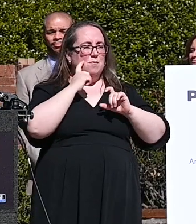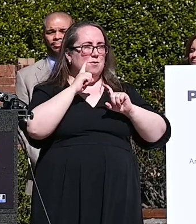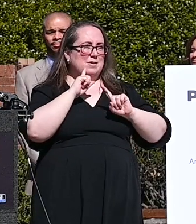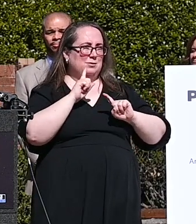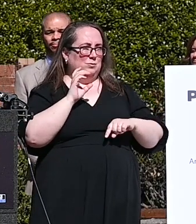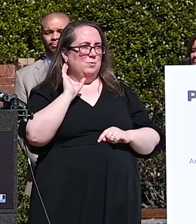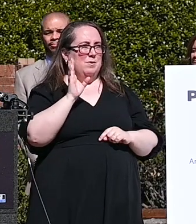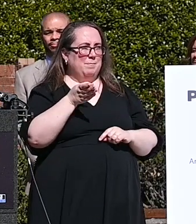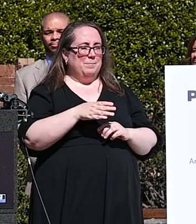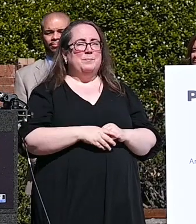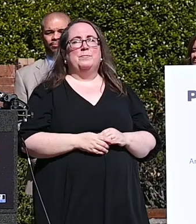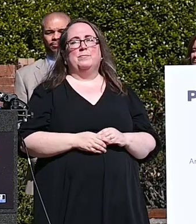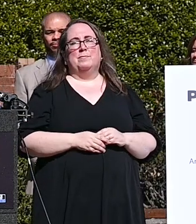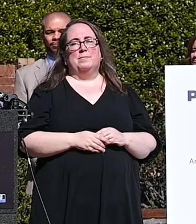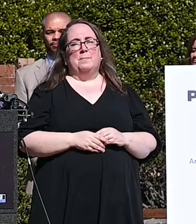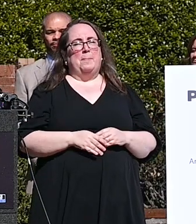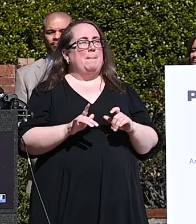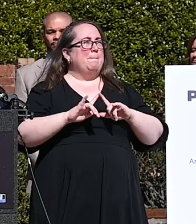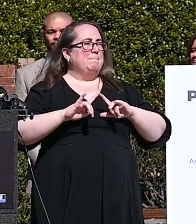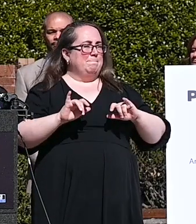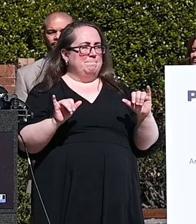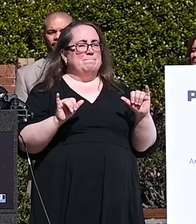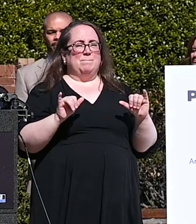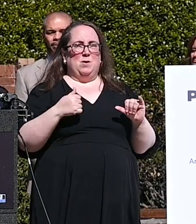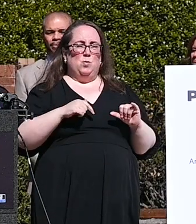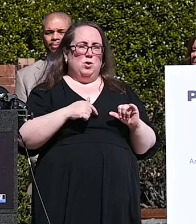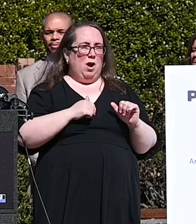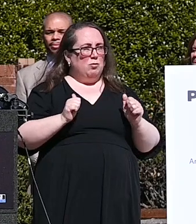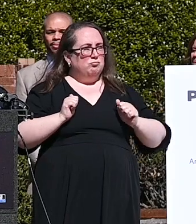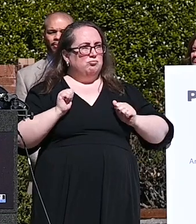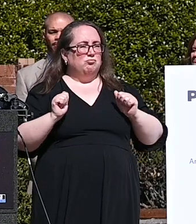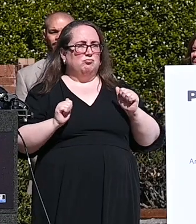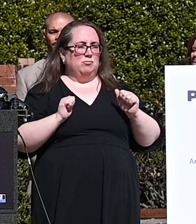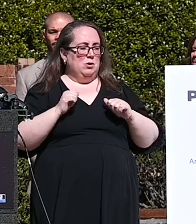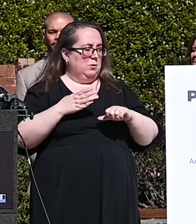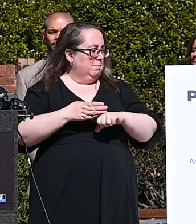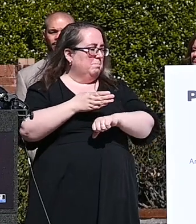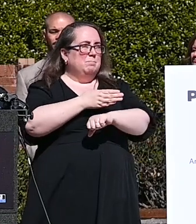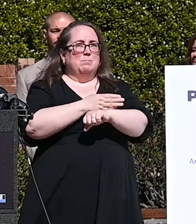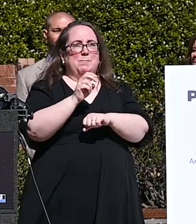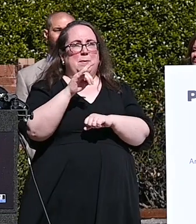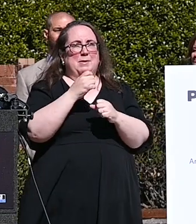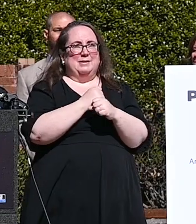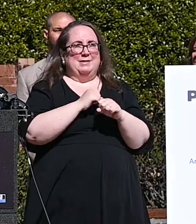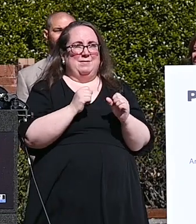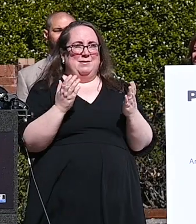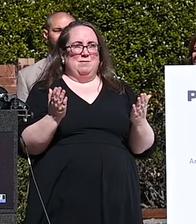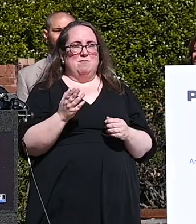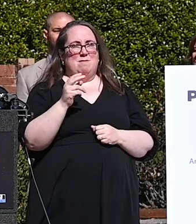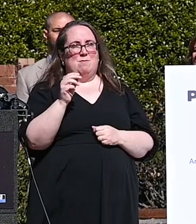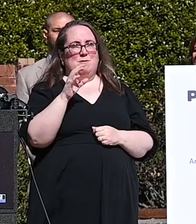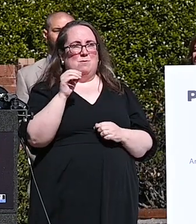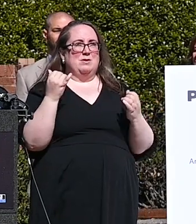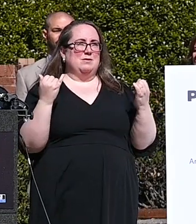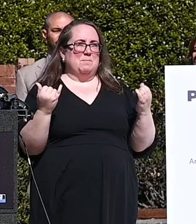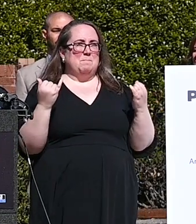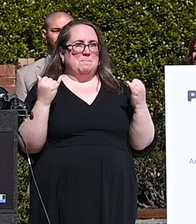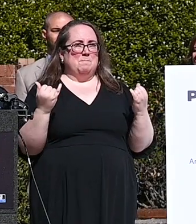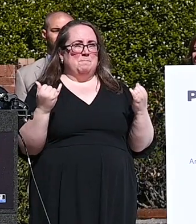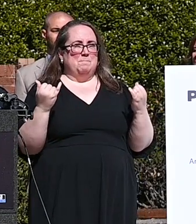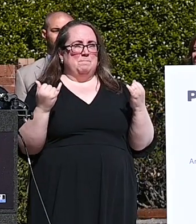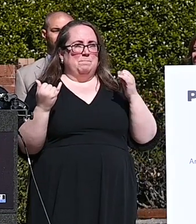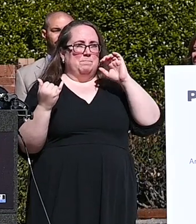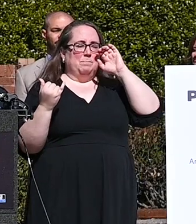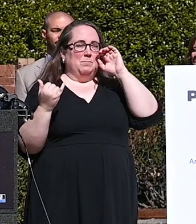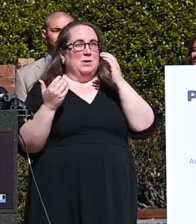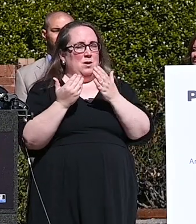answers. At the same time, we are taking bold action to enhance public safety in Howard County today. Our